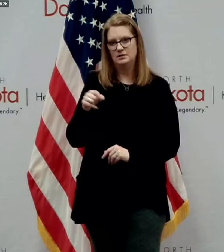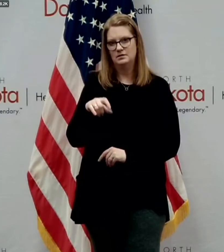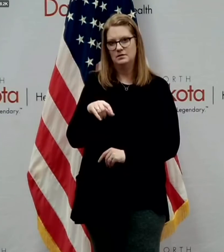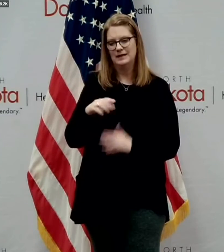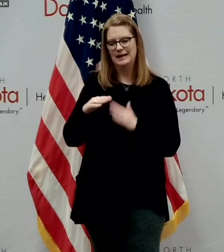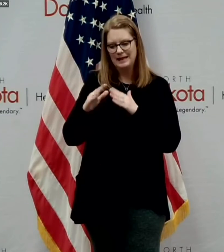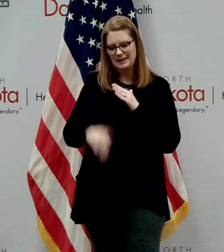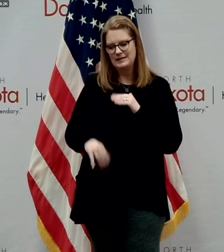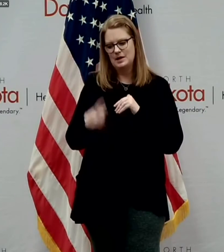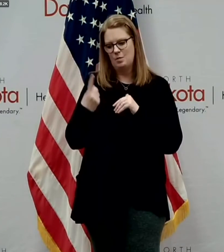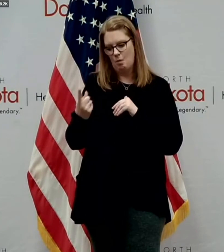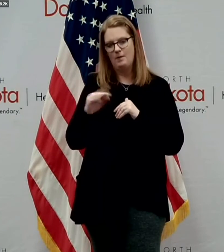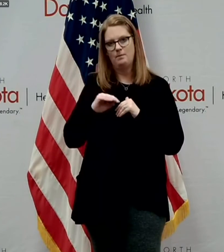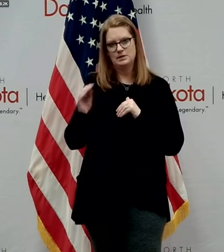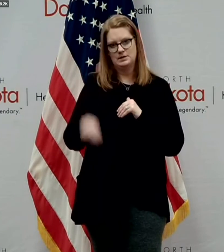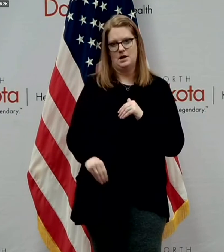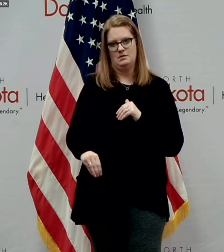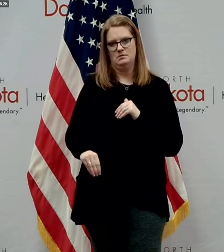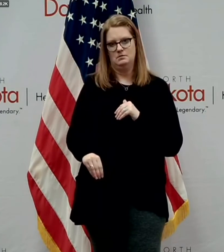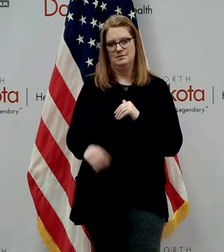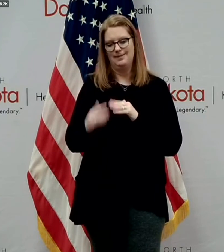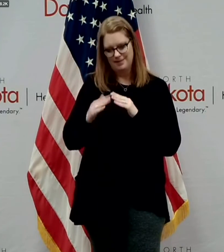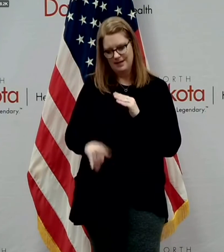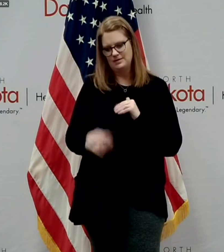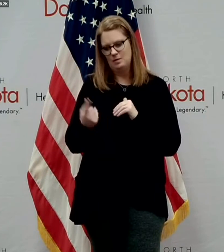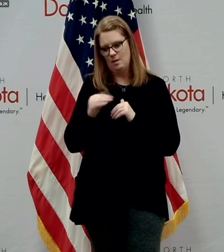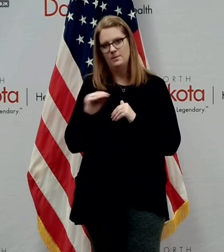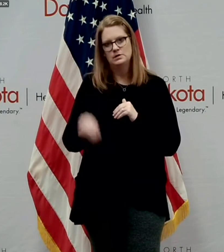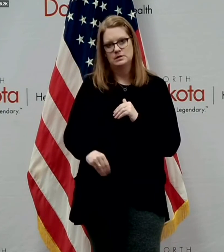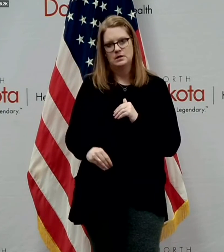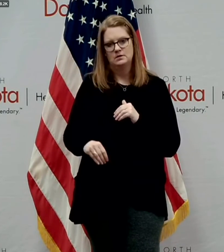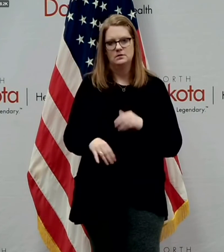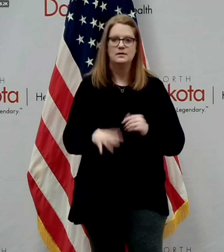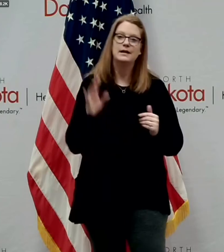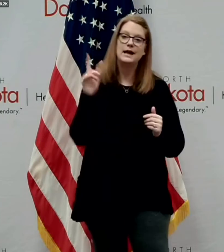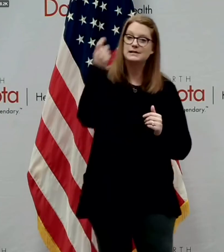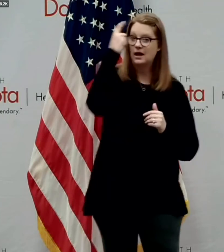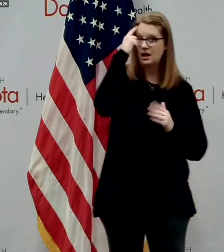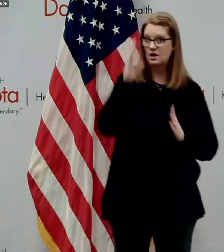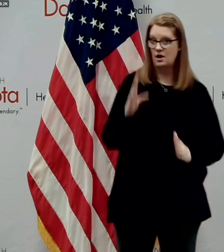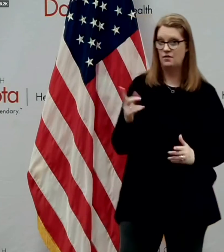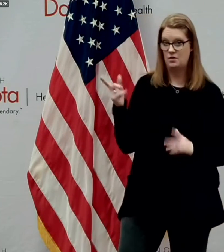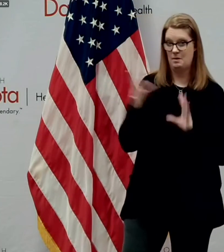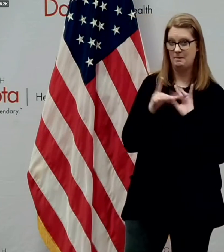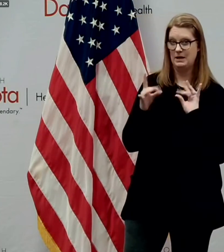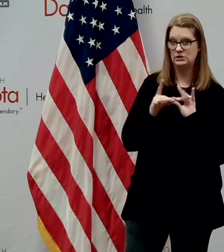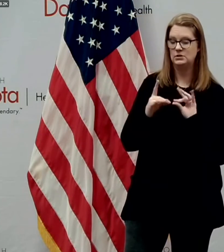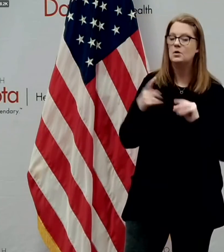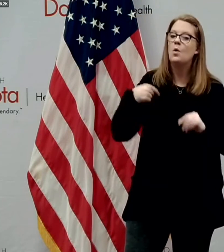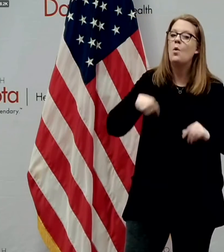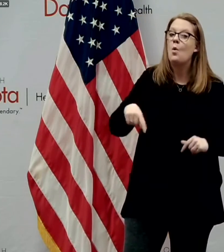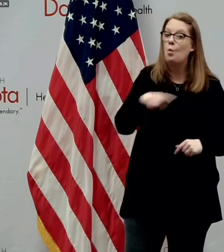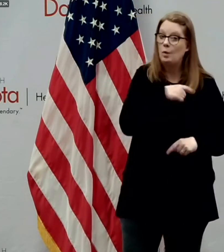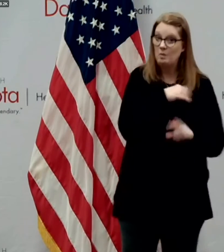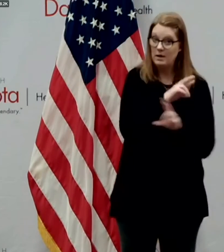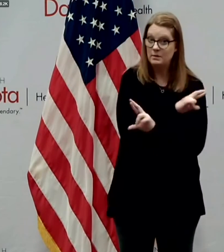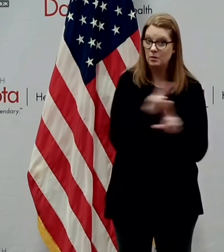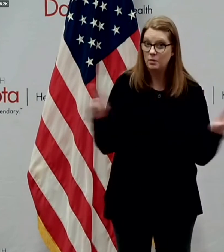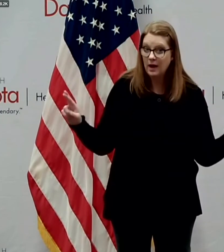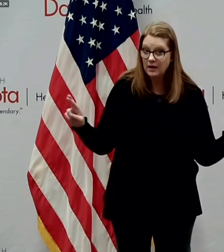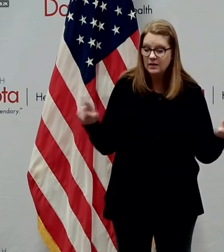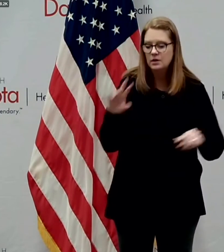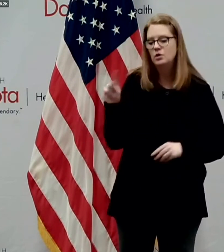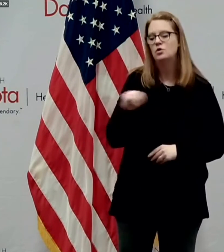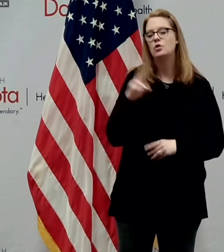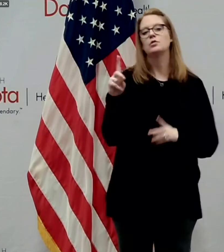than 1% of our capacity. But as the governor said, we do want to be prepared. So the North Dakota Health Department